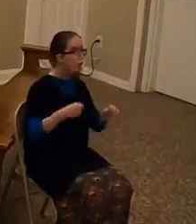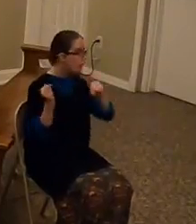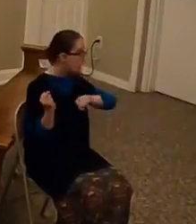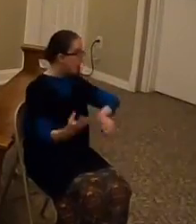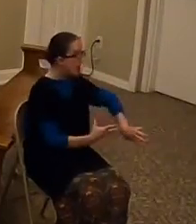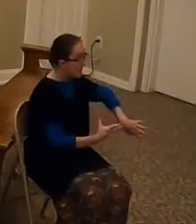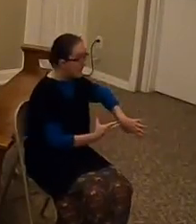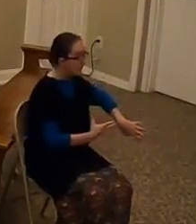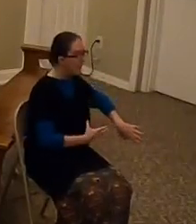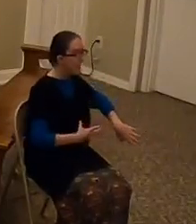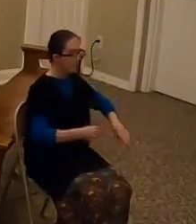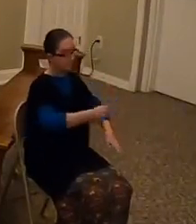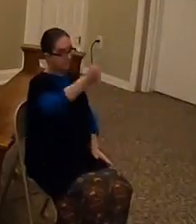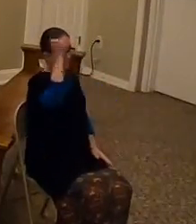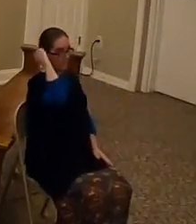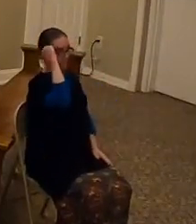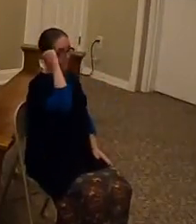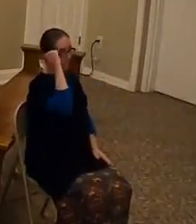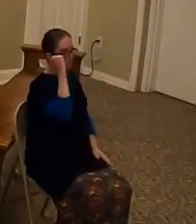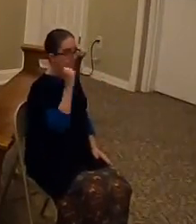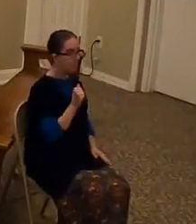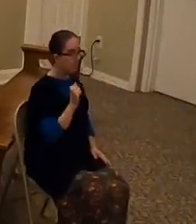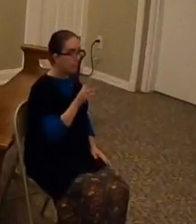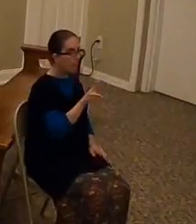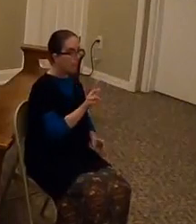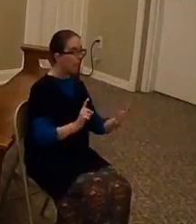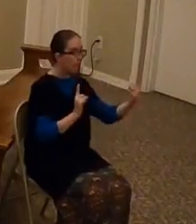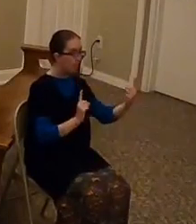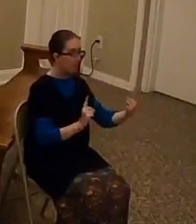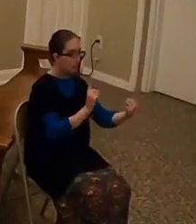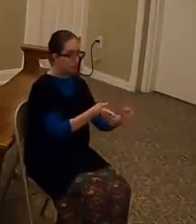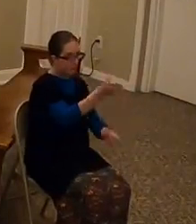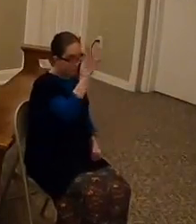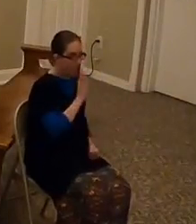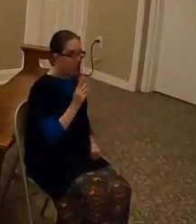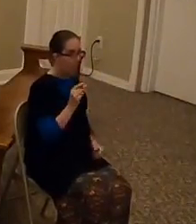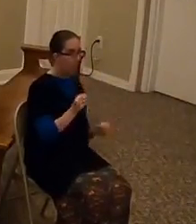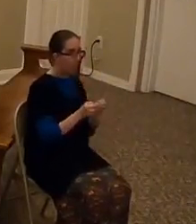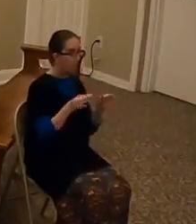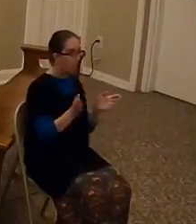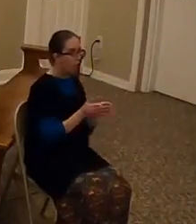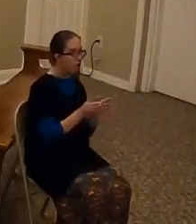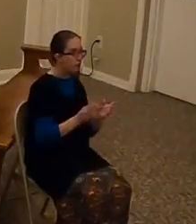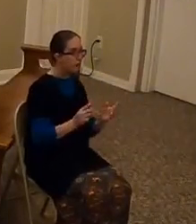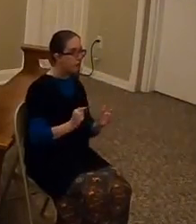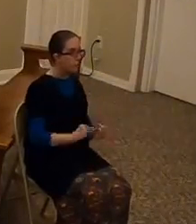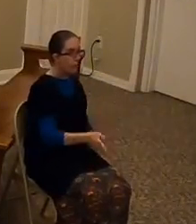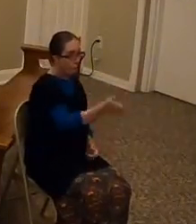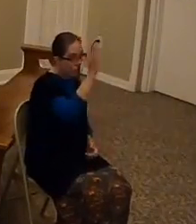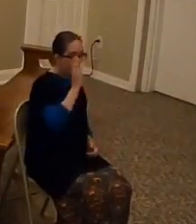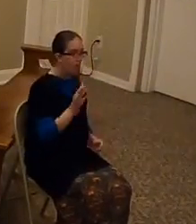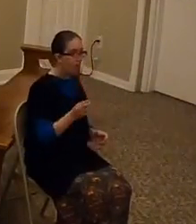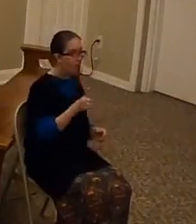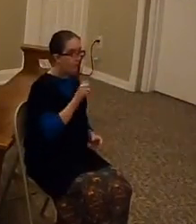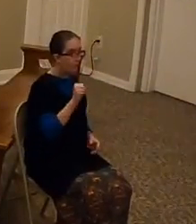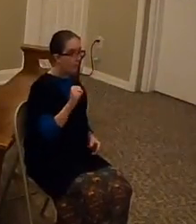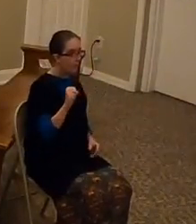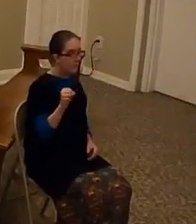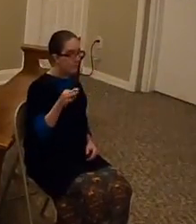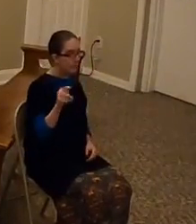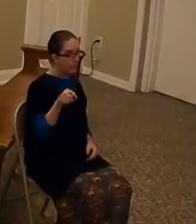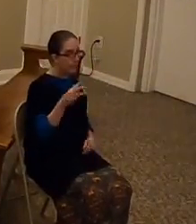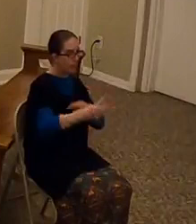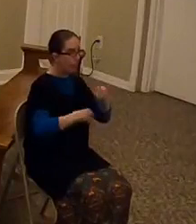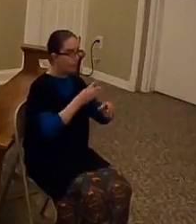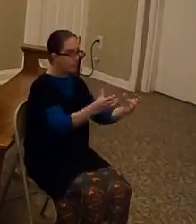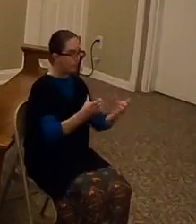away from your sin. You leave it behind you. You walk toward God. The closer you get to God, the less of the world you're going to want.